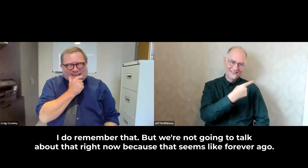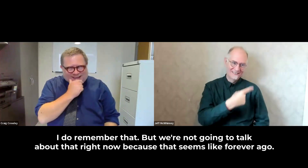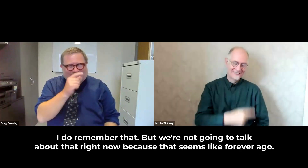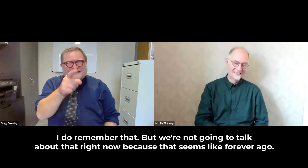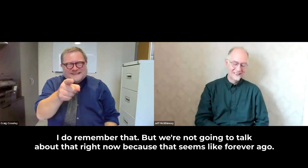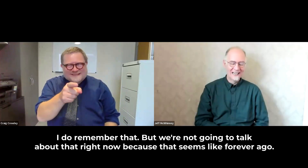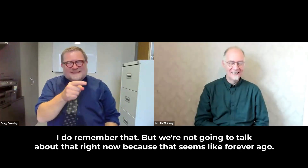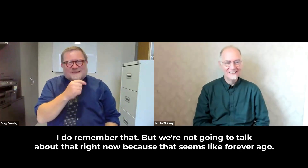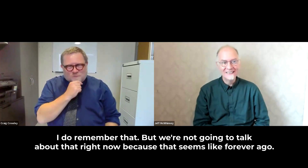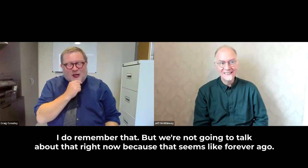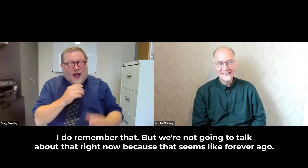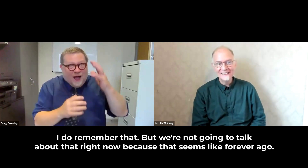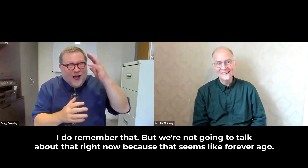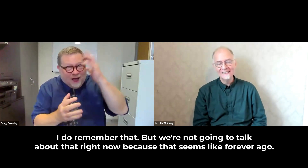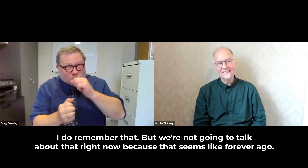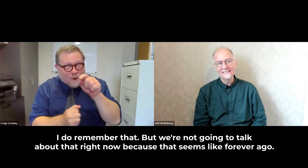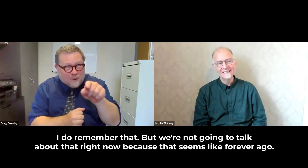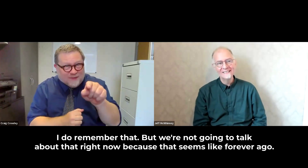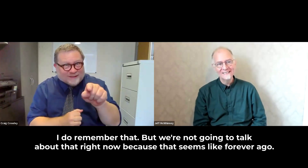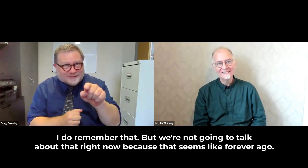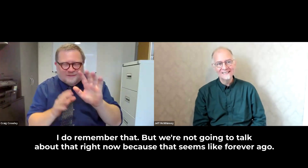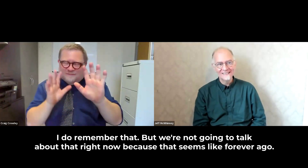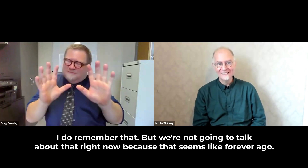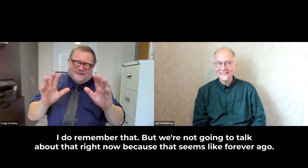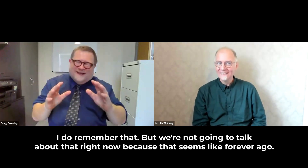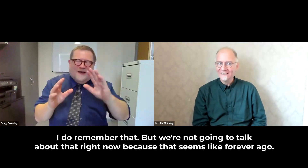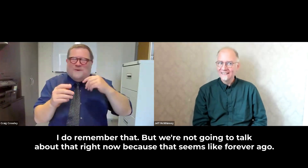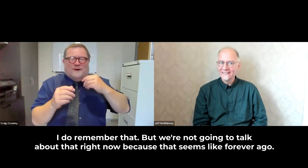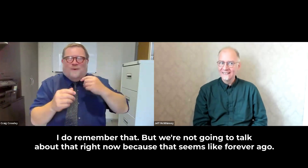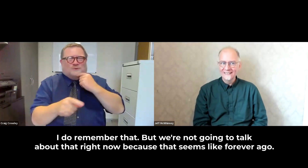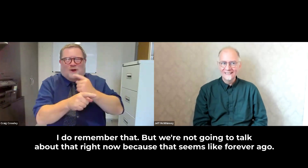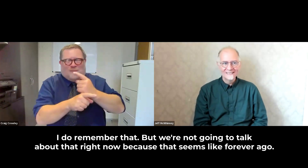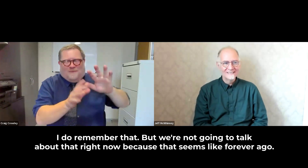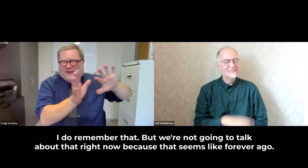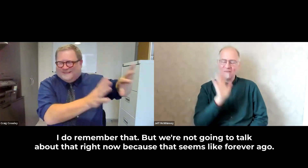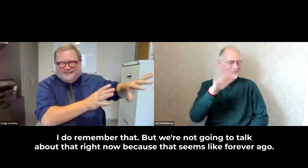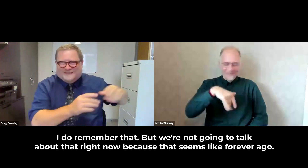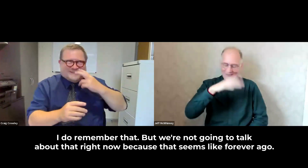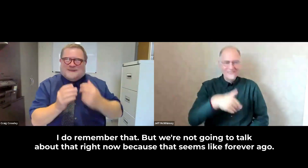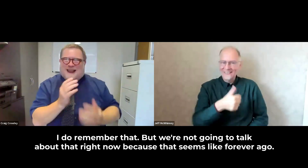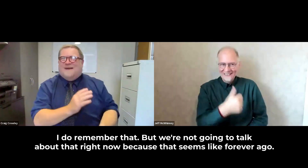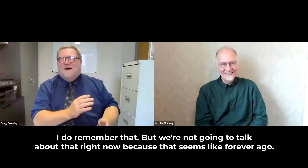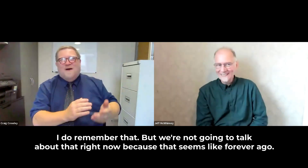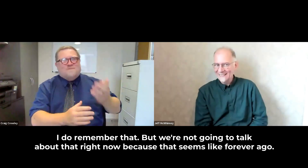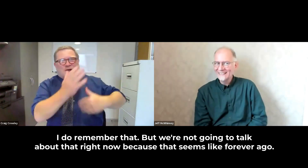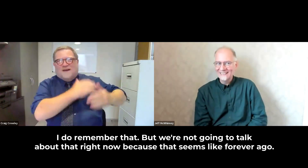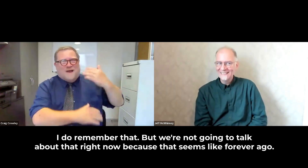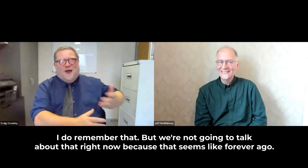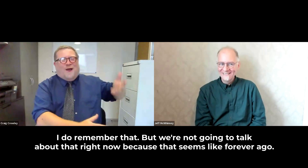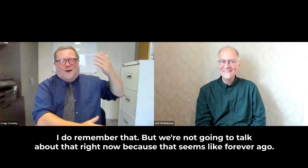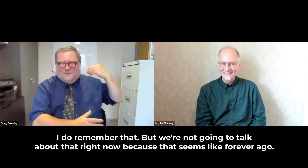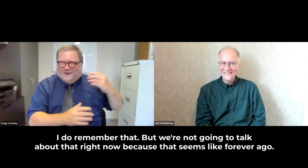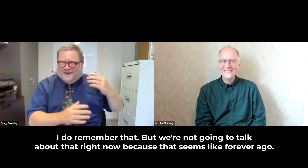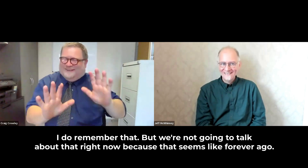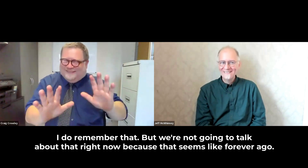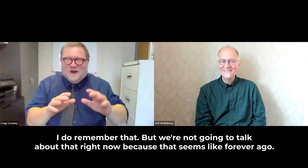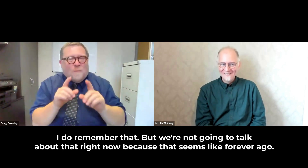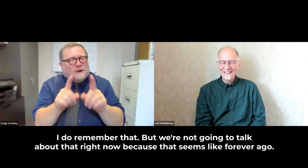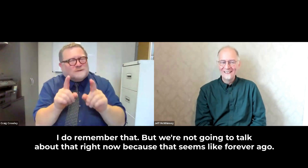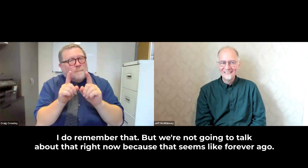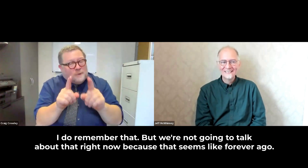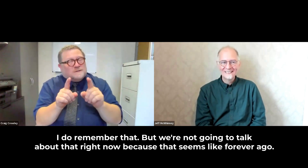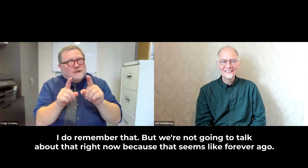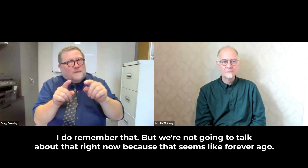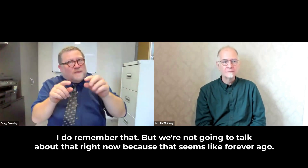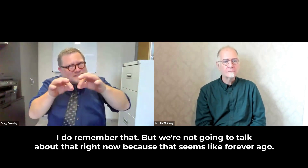was mesmerized by that, and that was through the GLC. I do remember that, but we're not going to talk about that right now Oh, because yeah.